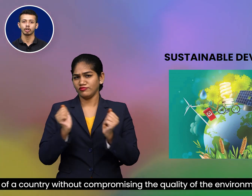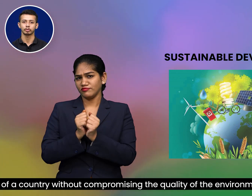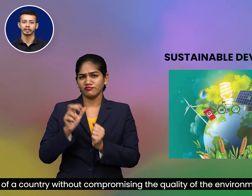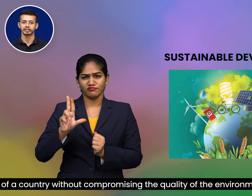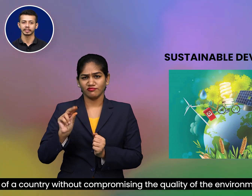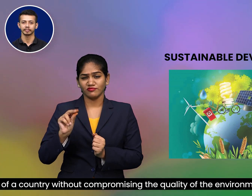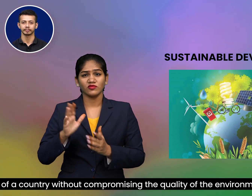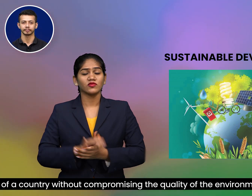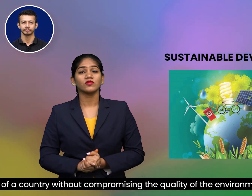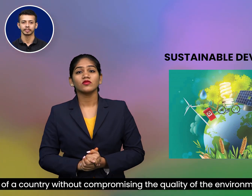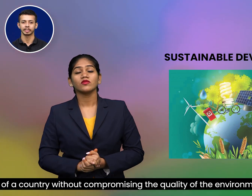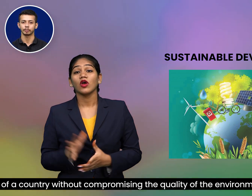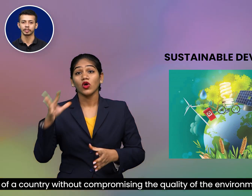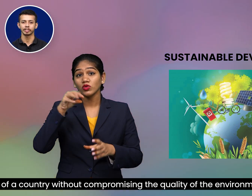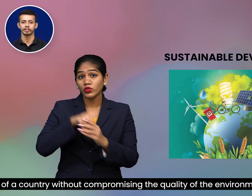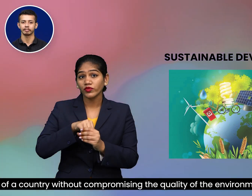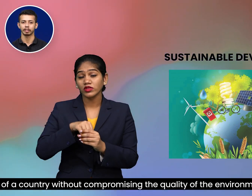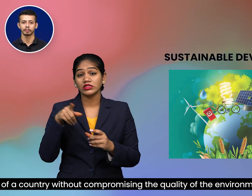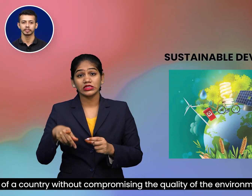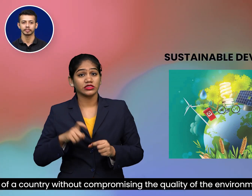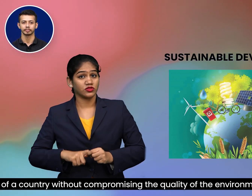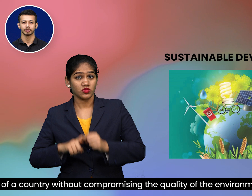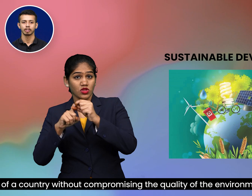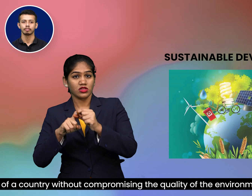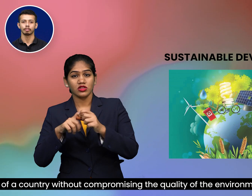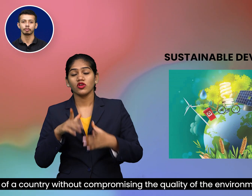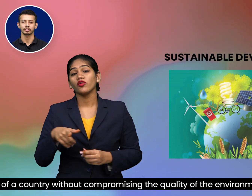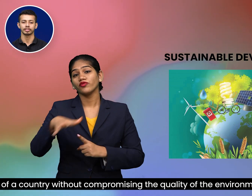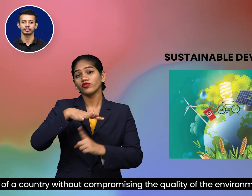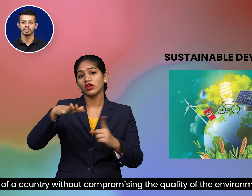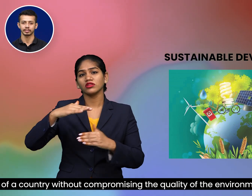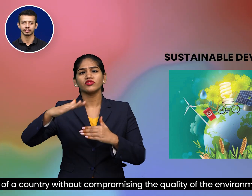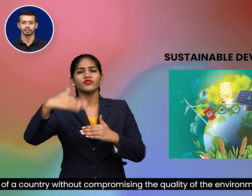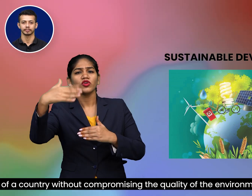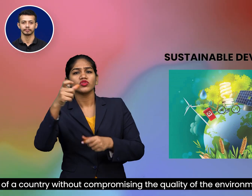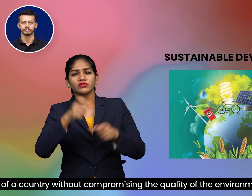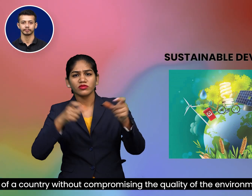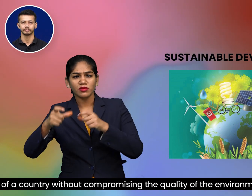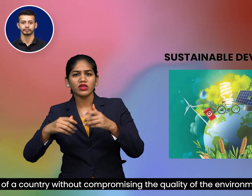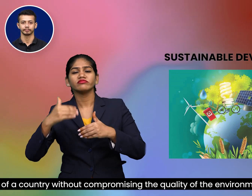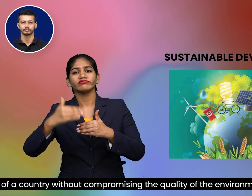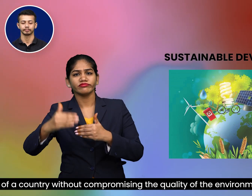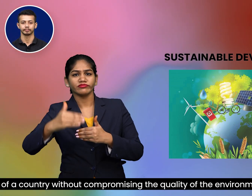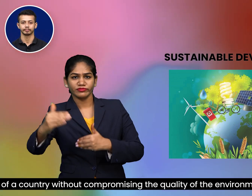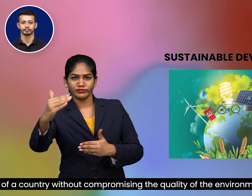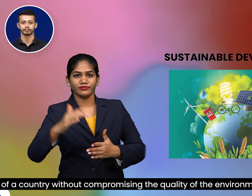without compromising the quality of the environment for future generations.